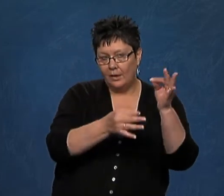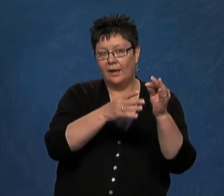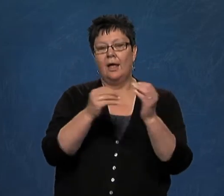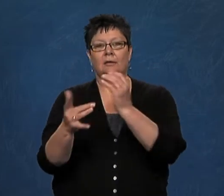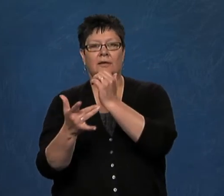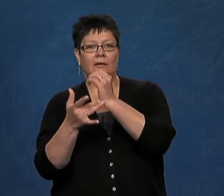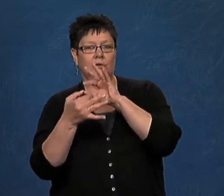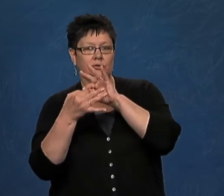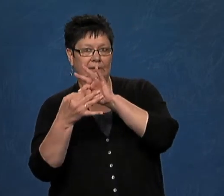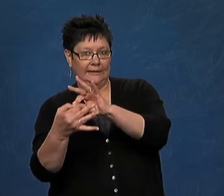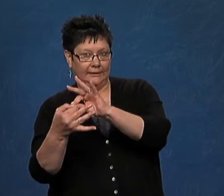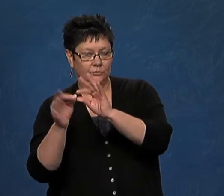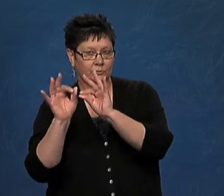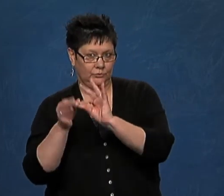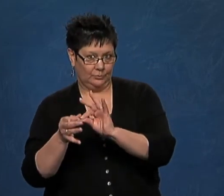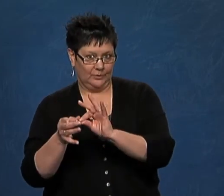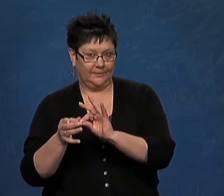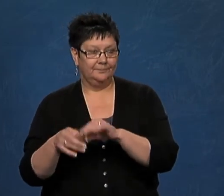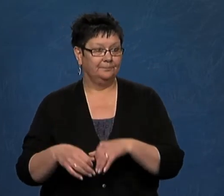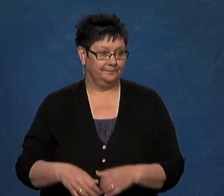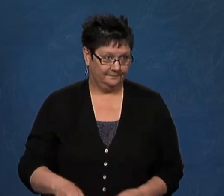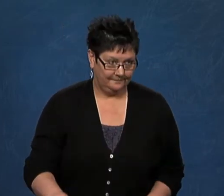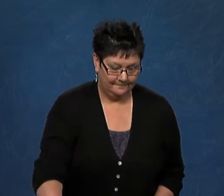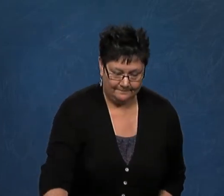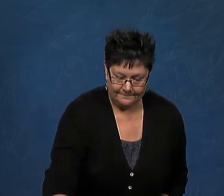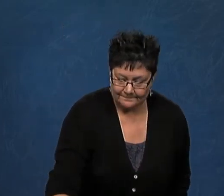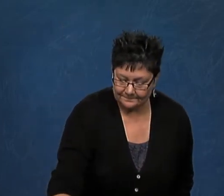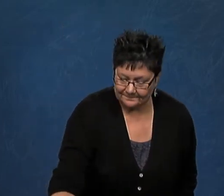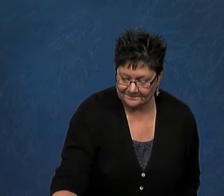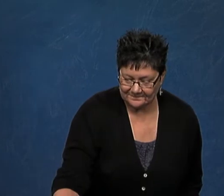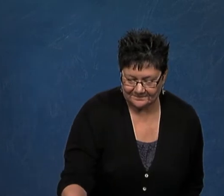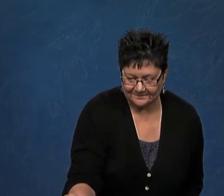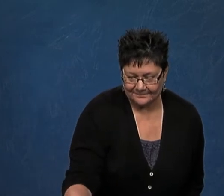of technology in court and technology in interpreting in general.